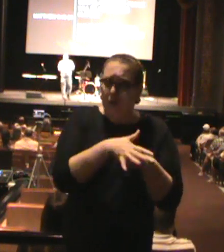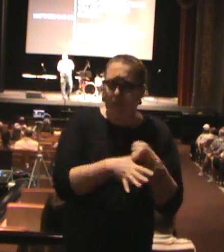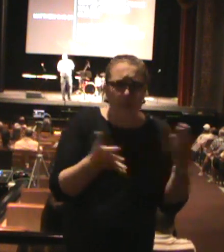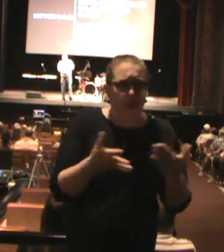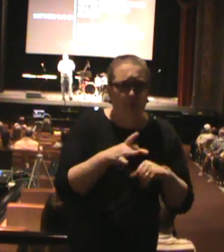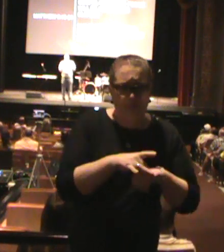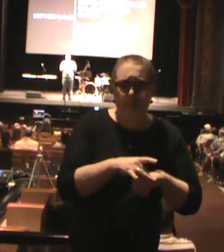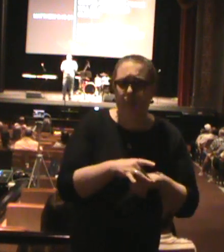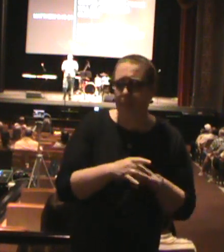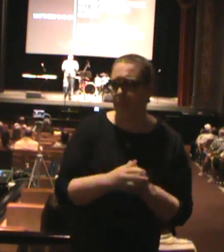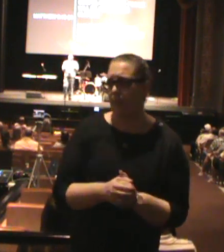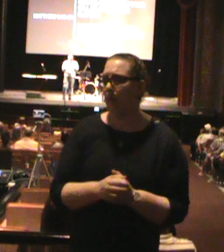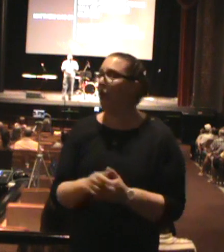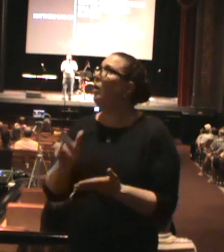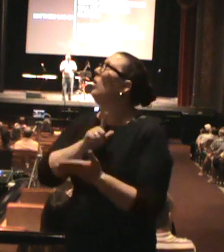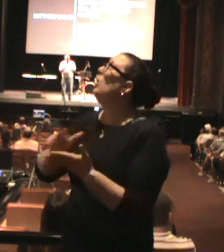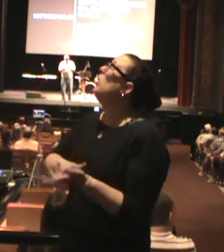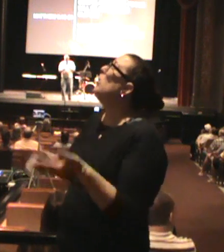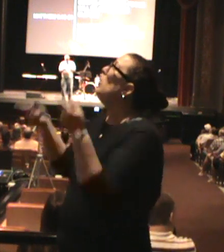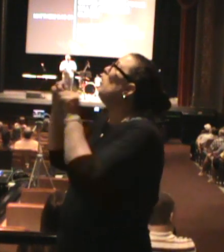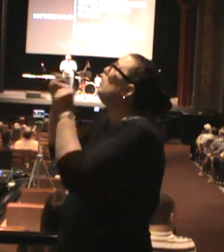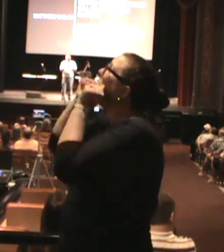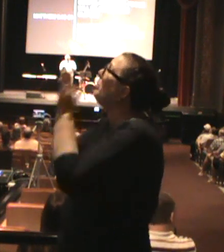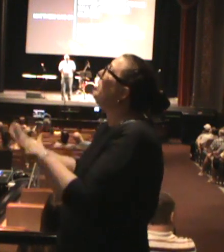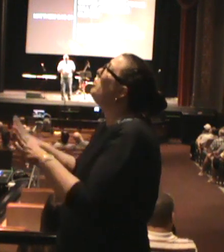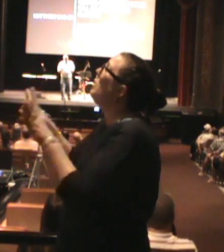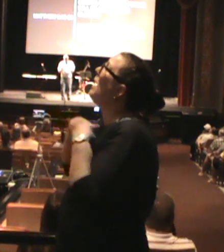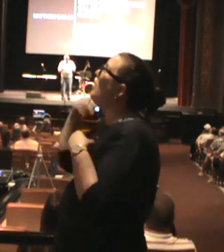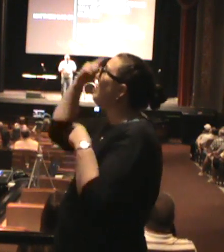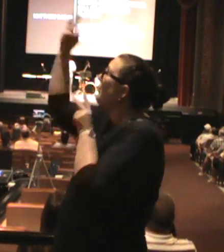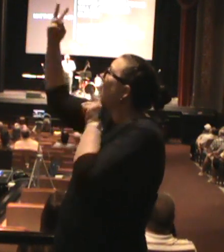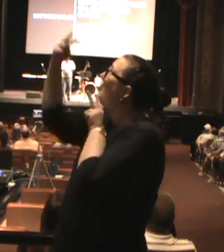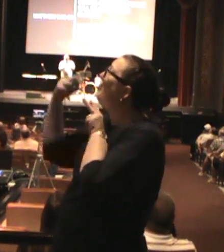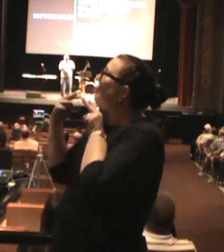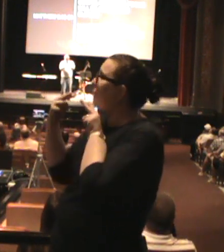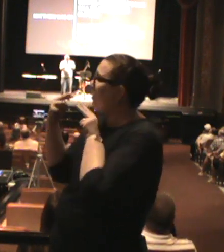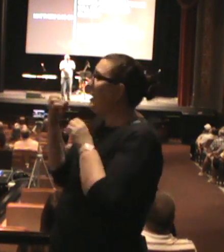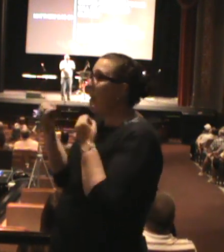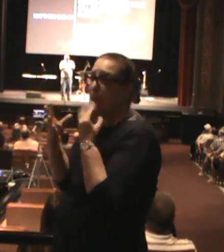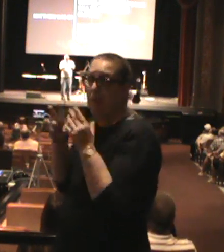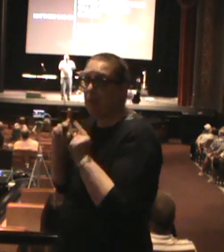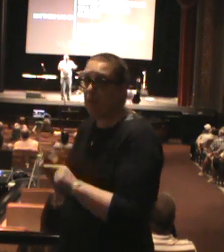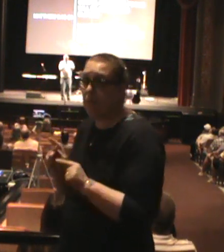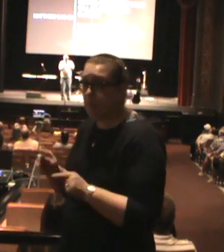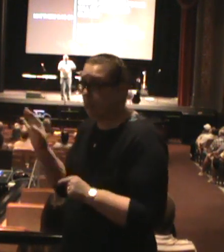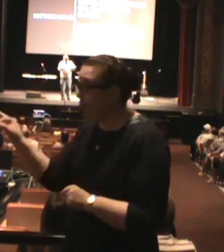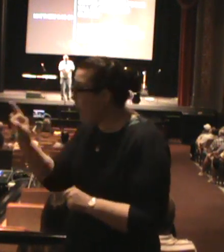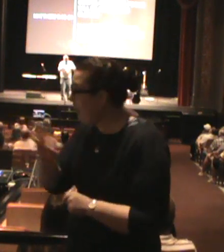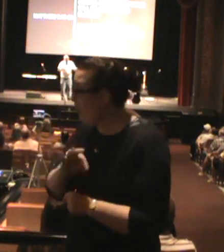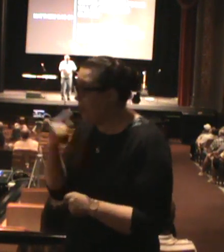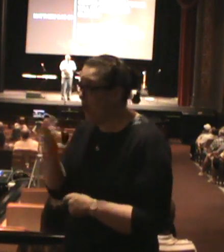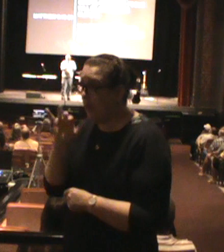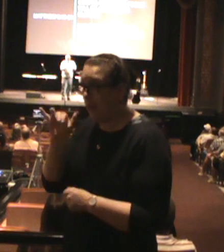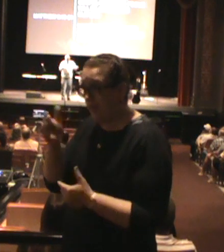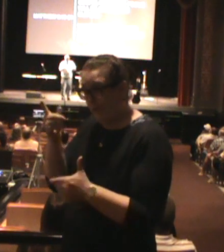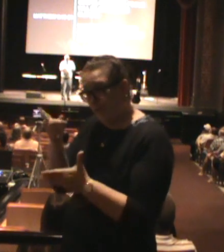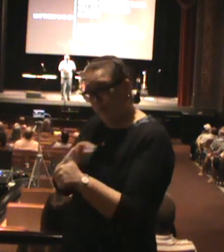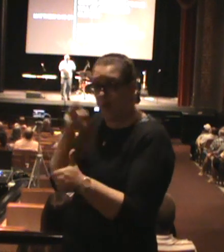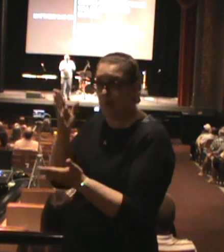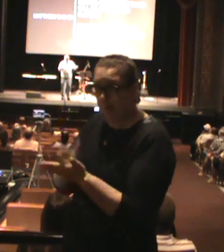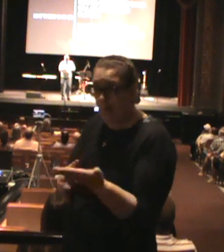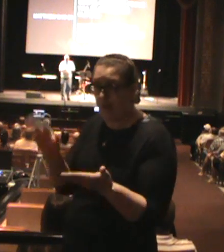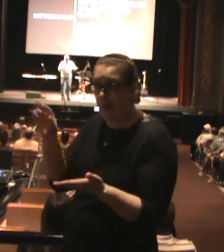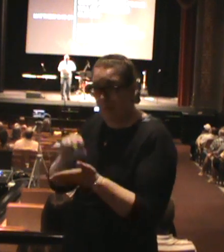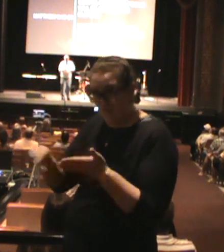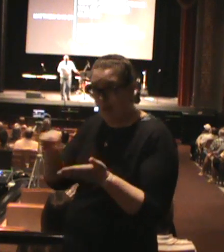Lord, would you bless me and have your face shine upon me? And there's a lot of preachers that will only sit there and preach that first verse, but you can't